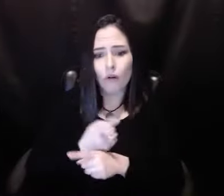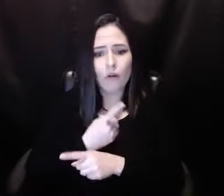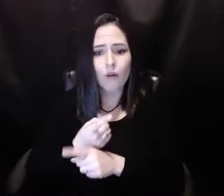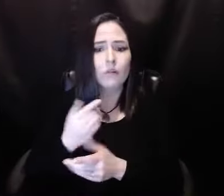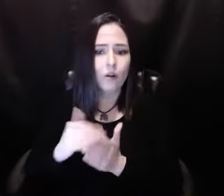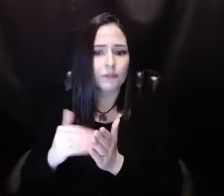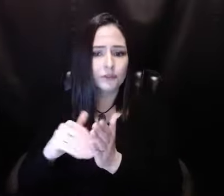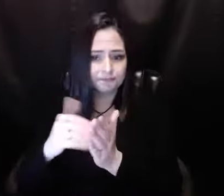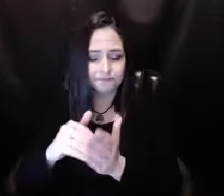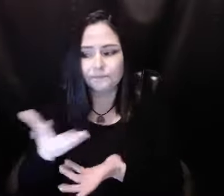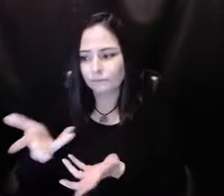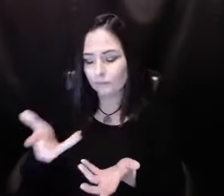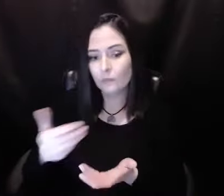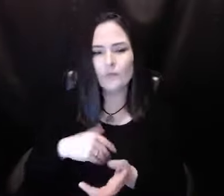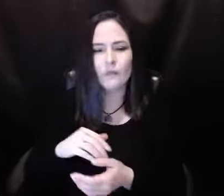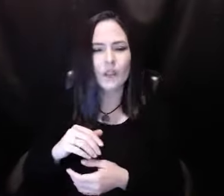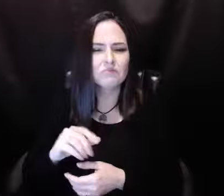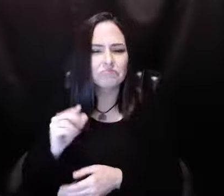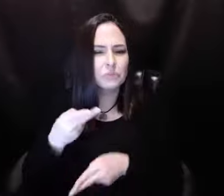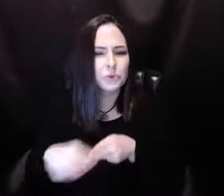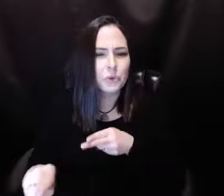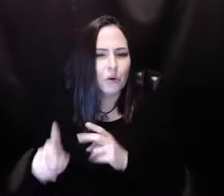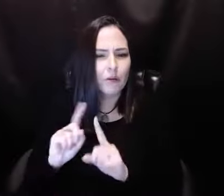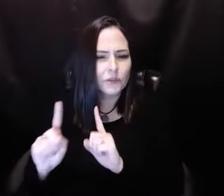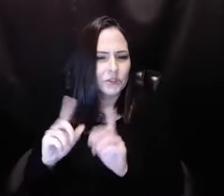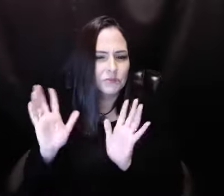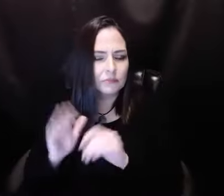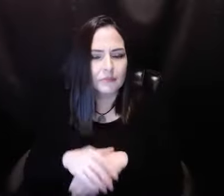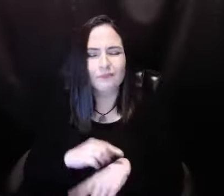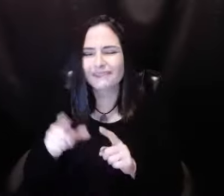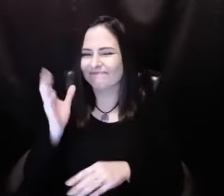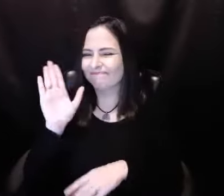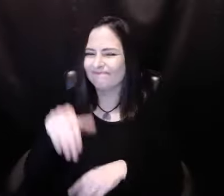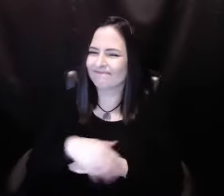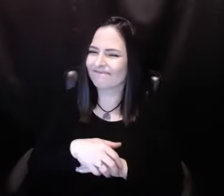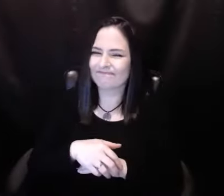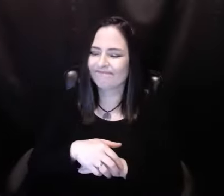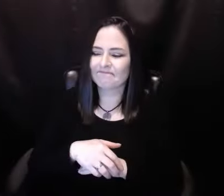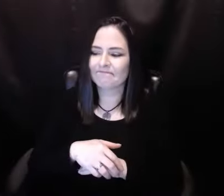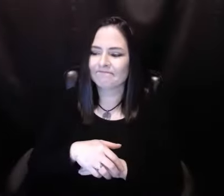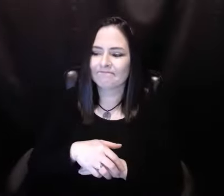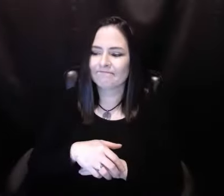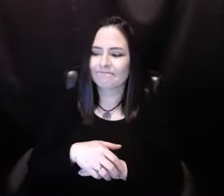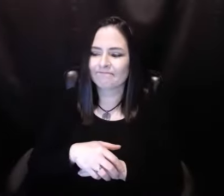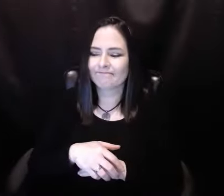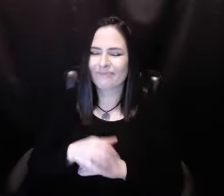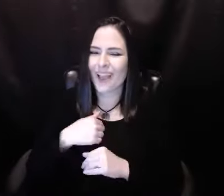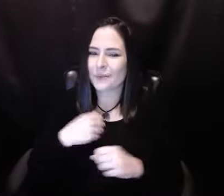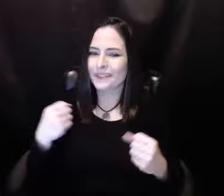I spoke her regularly, and we had a small conversation about it, but I